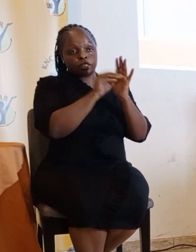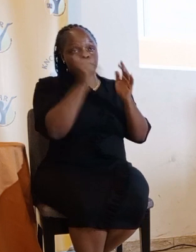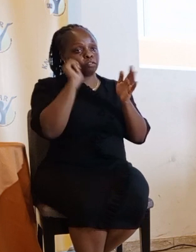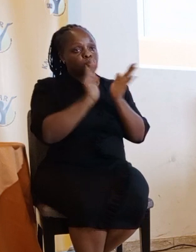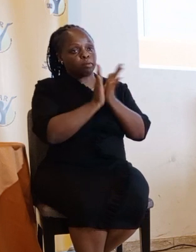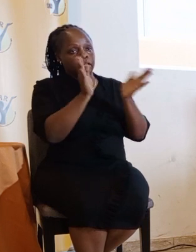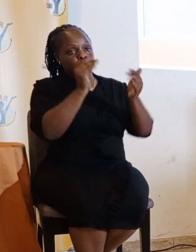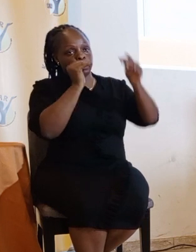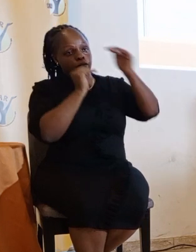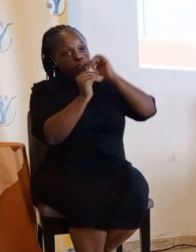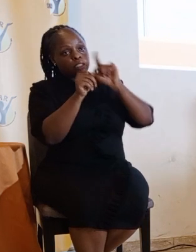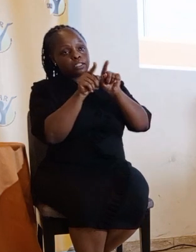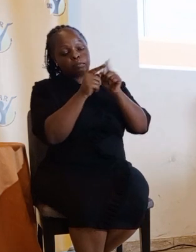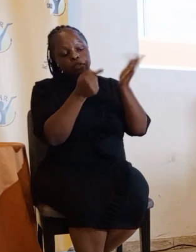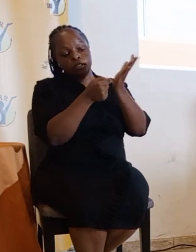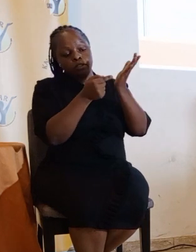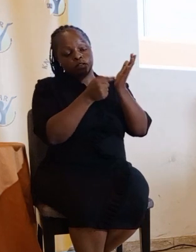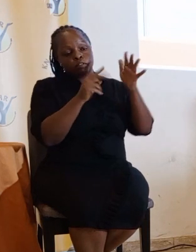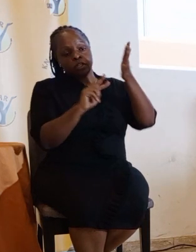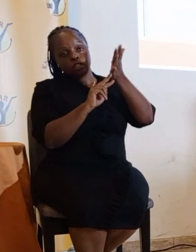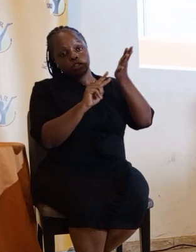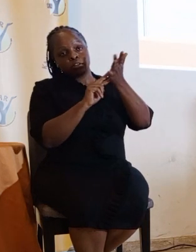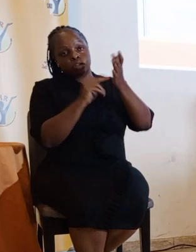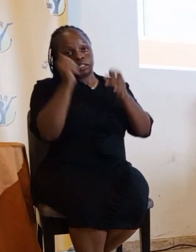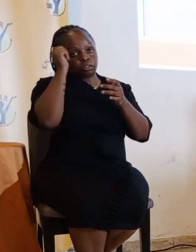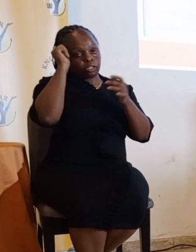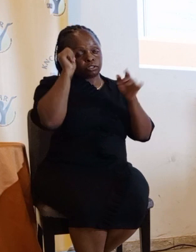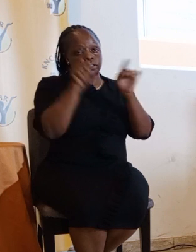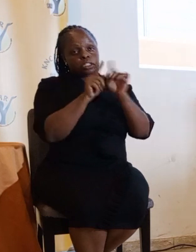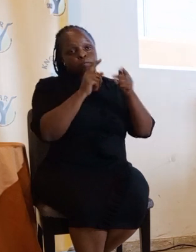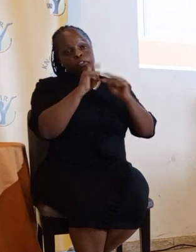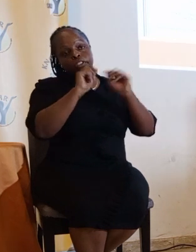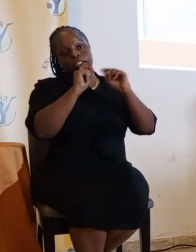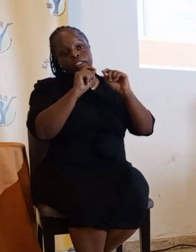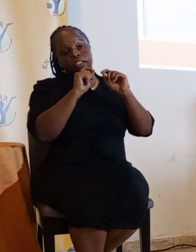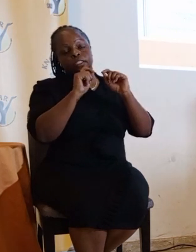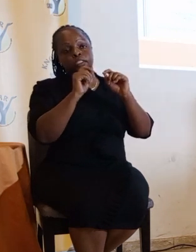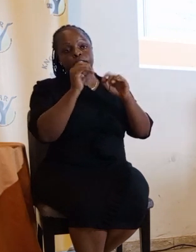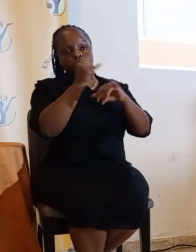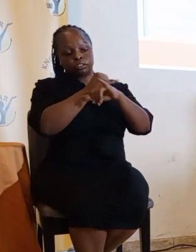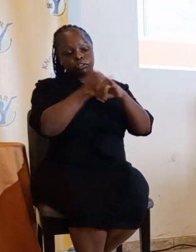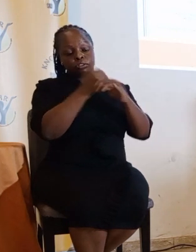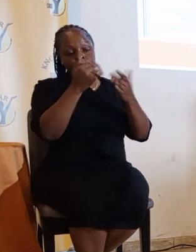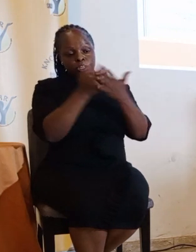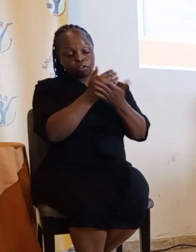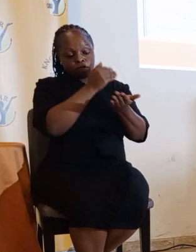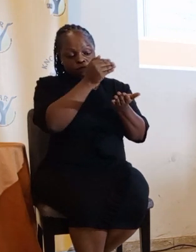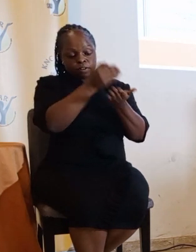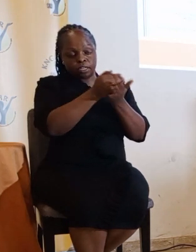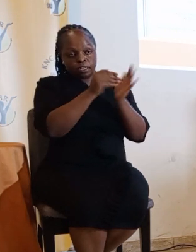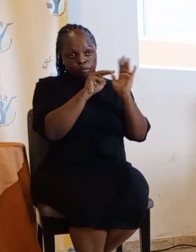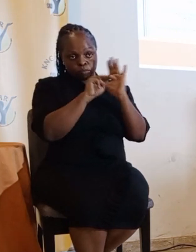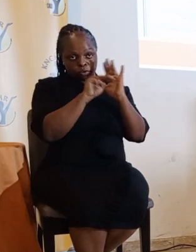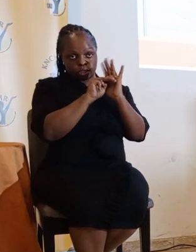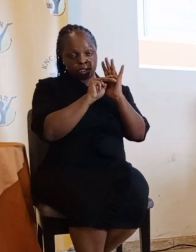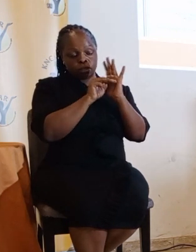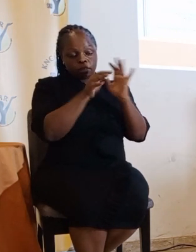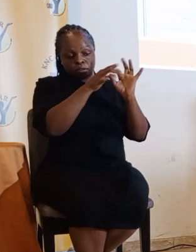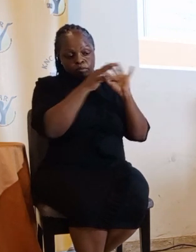and technical, vocational, educational, and training institutions. The new funding model